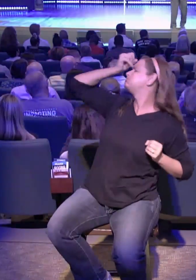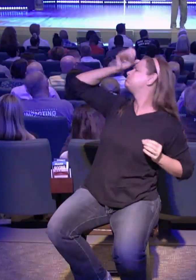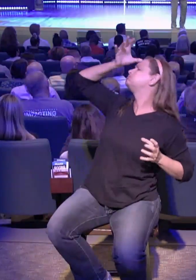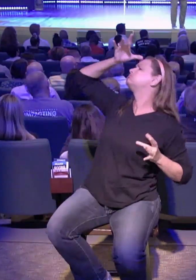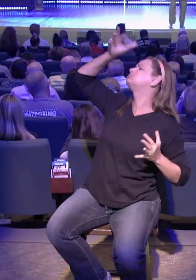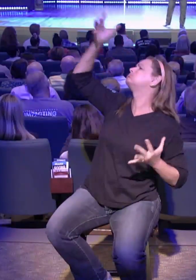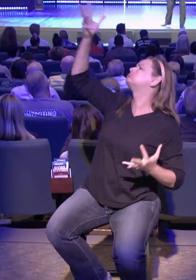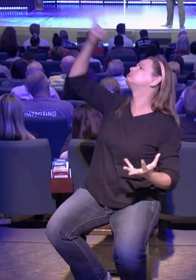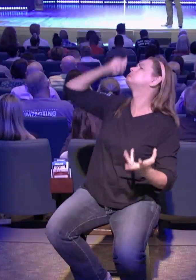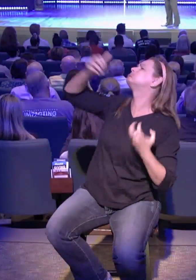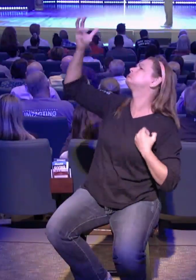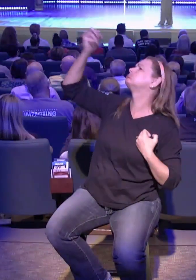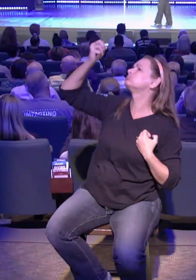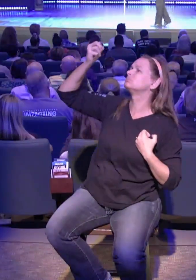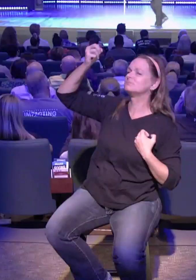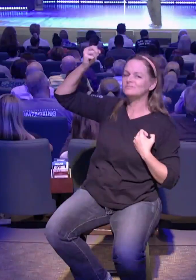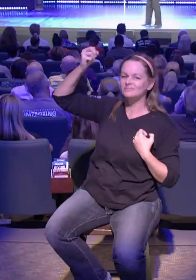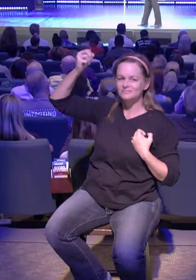Yeah.